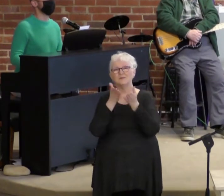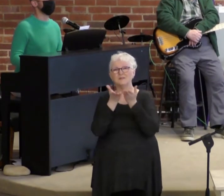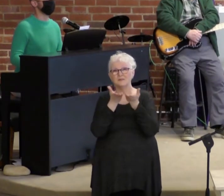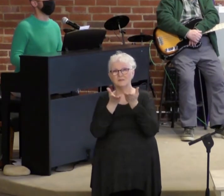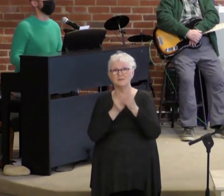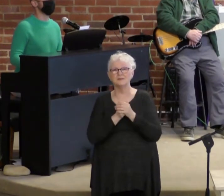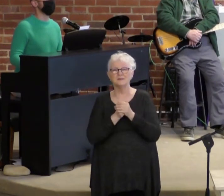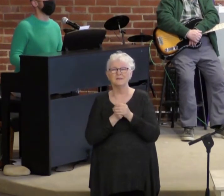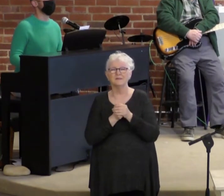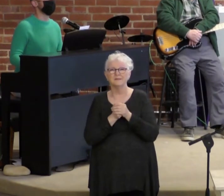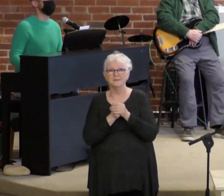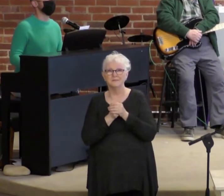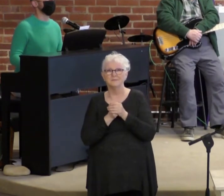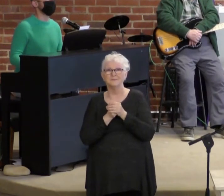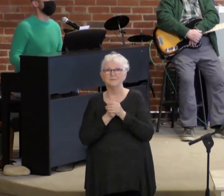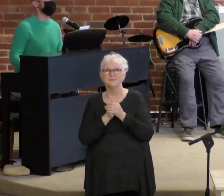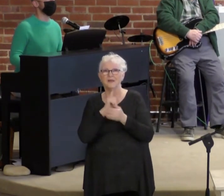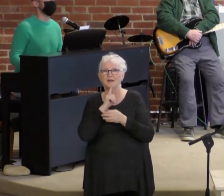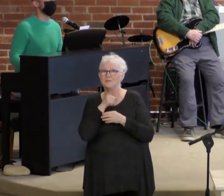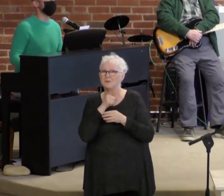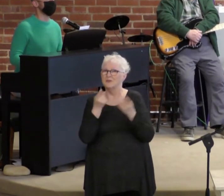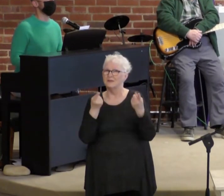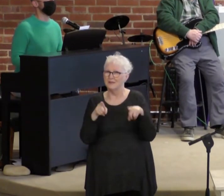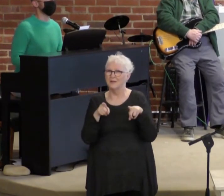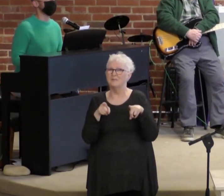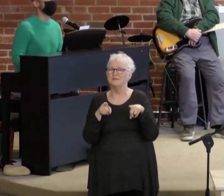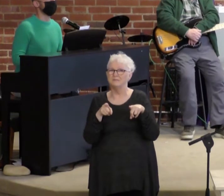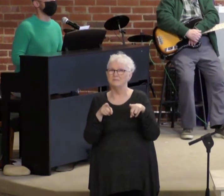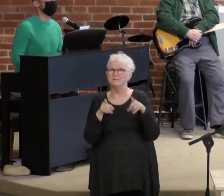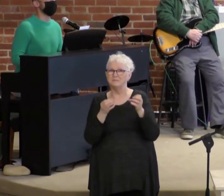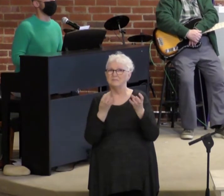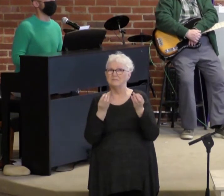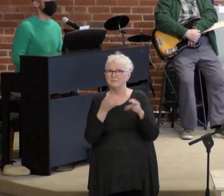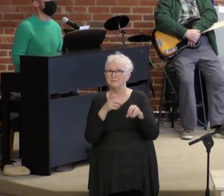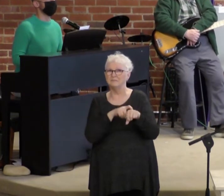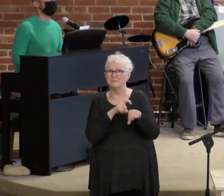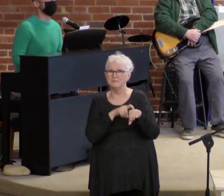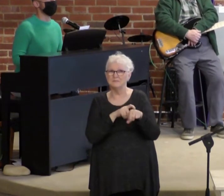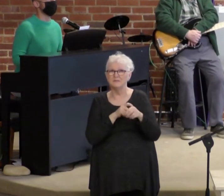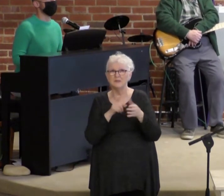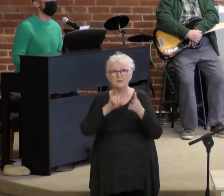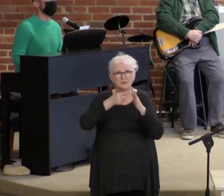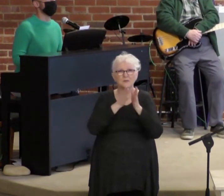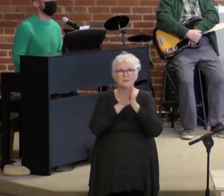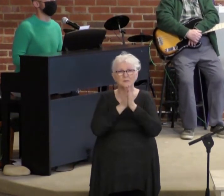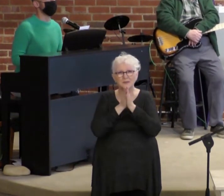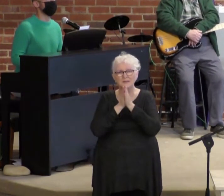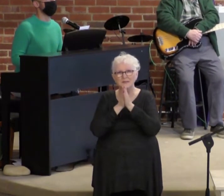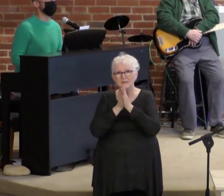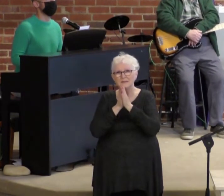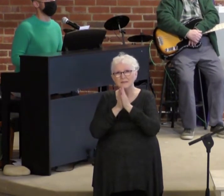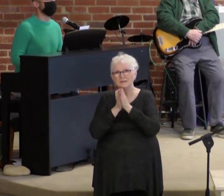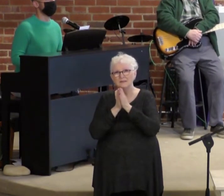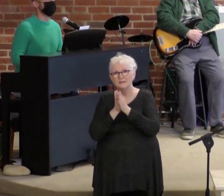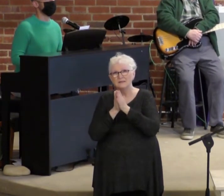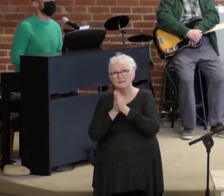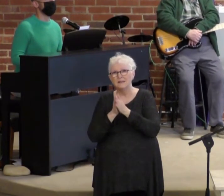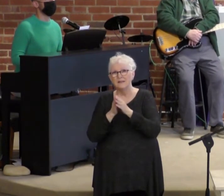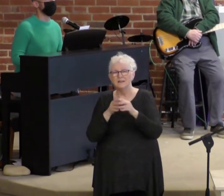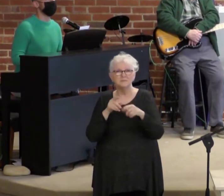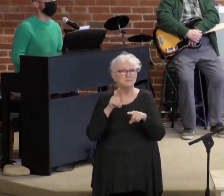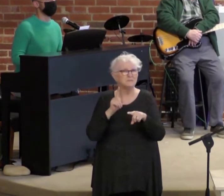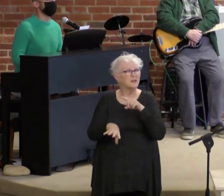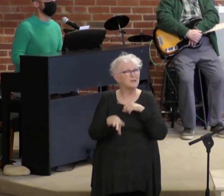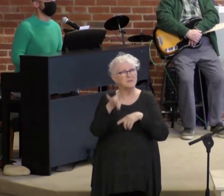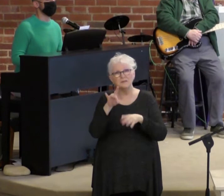and I'm sure this has happened to a lot of us that, you know, you start praying and you can't find the